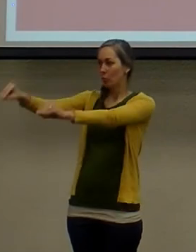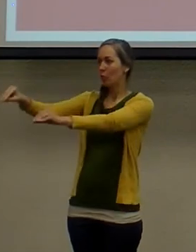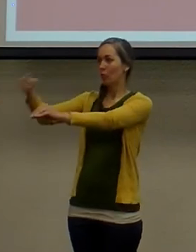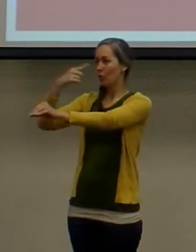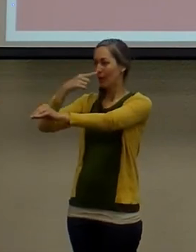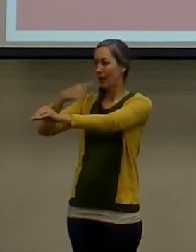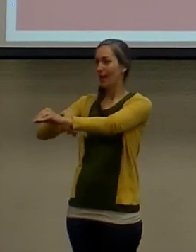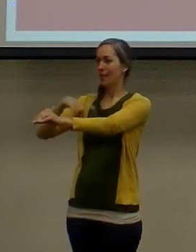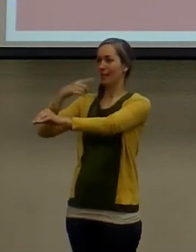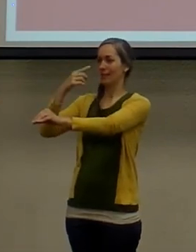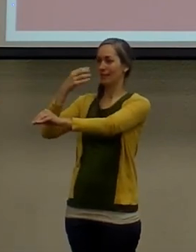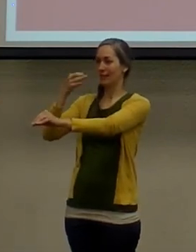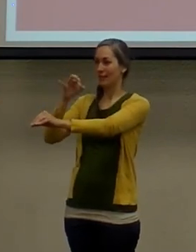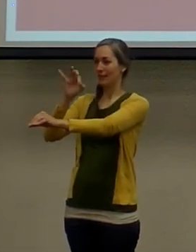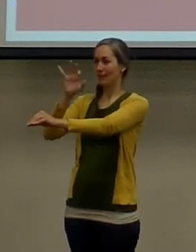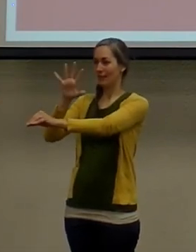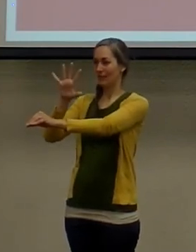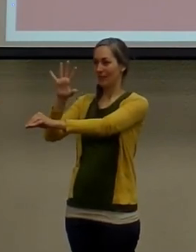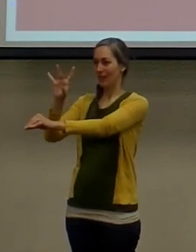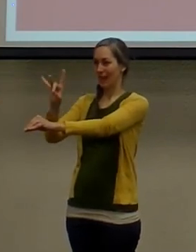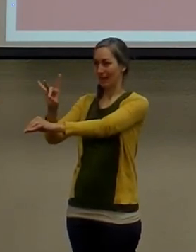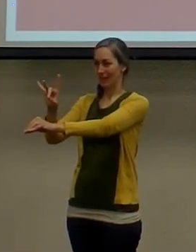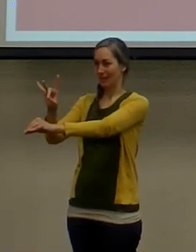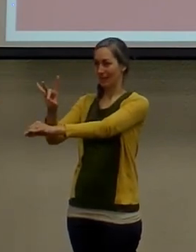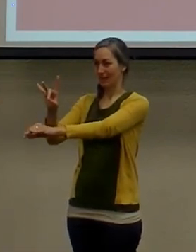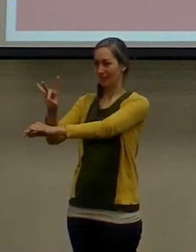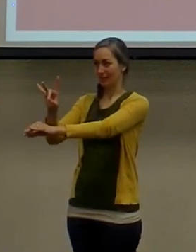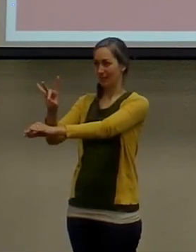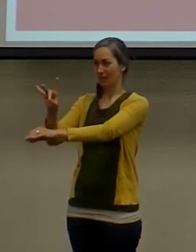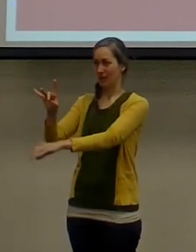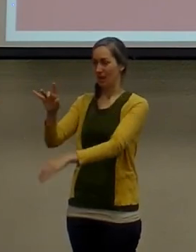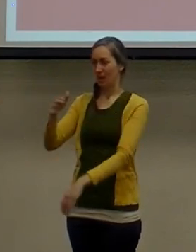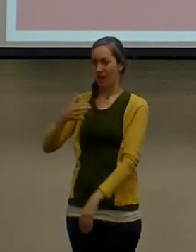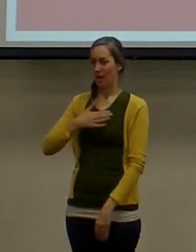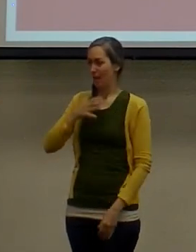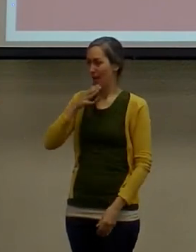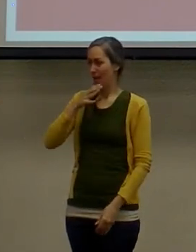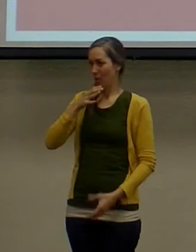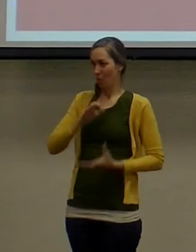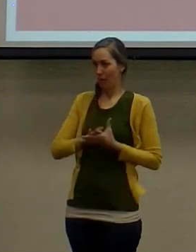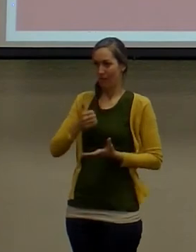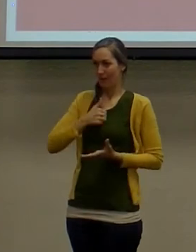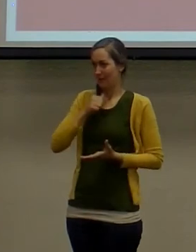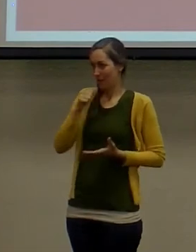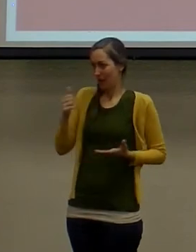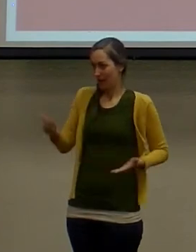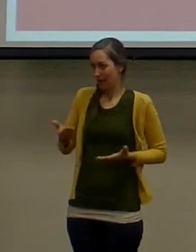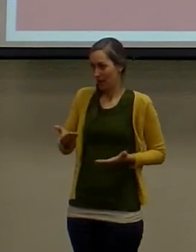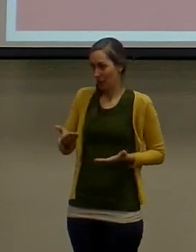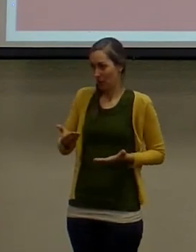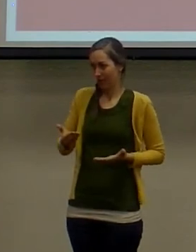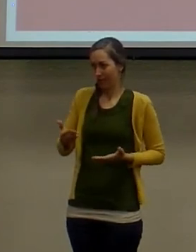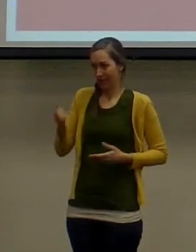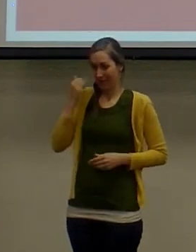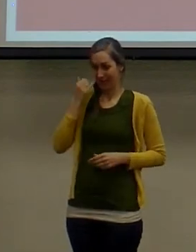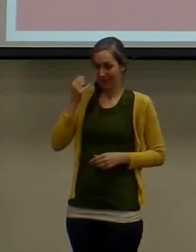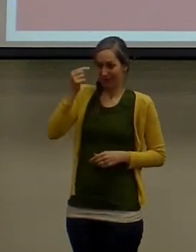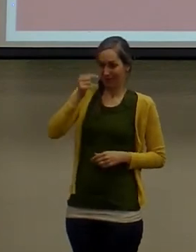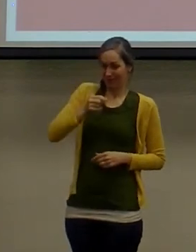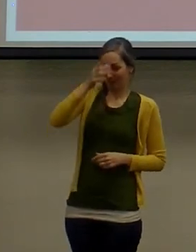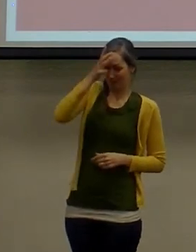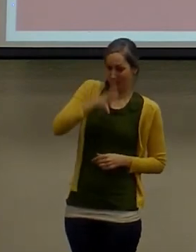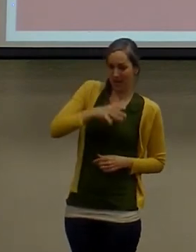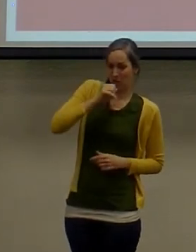And Panjai and I will not be here because he went. But anyway, let